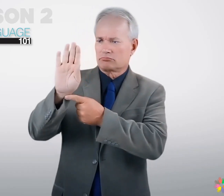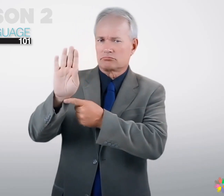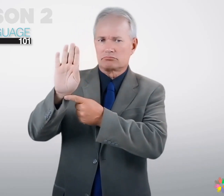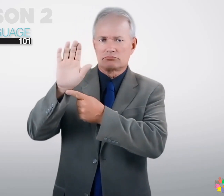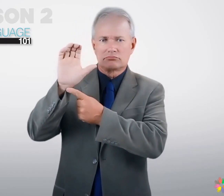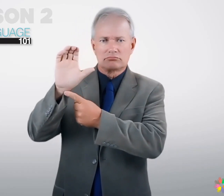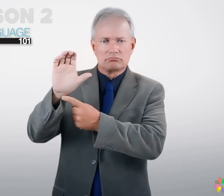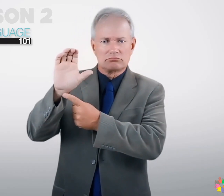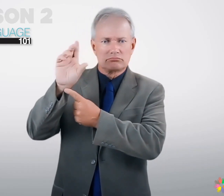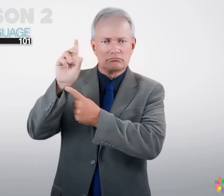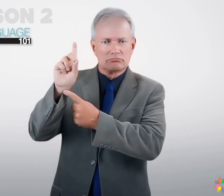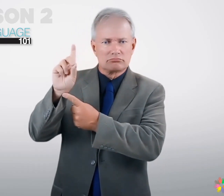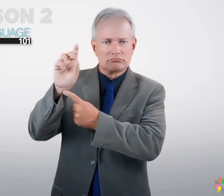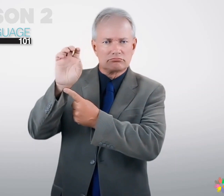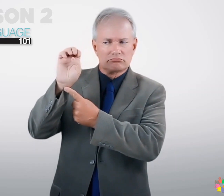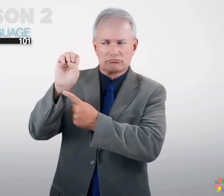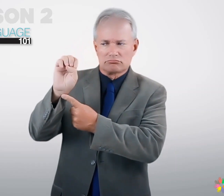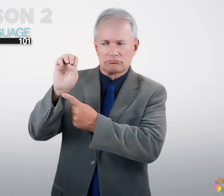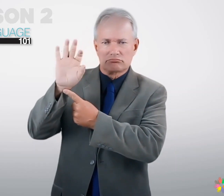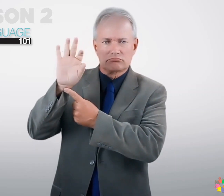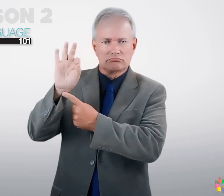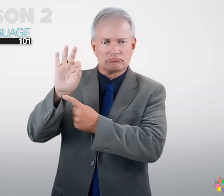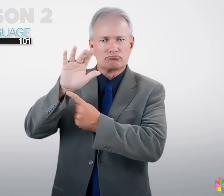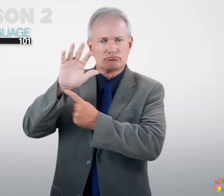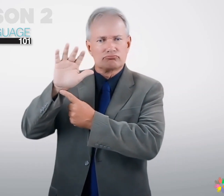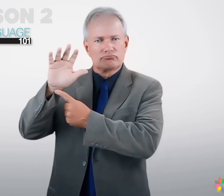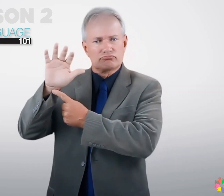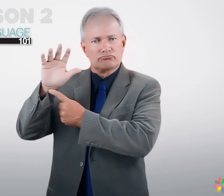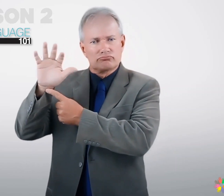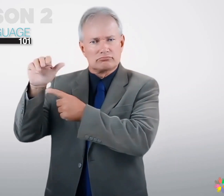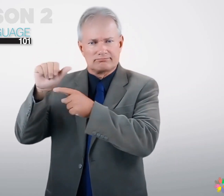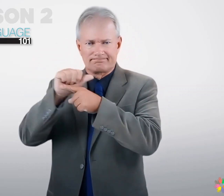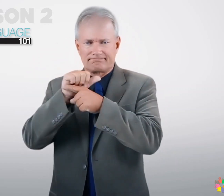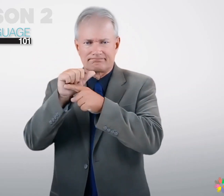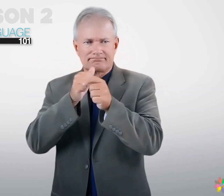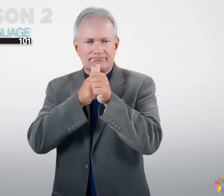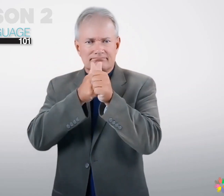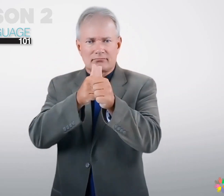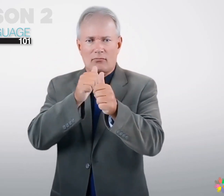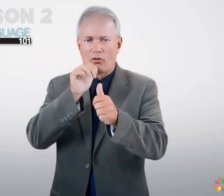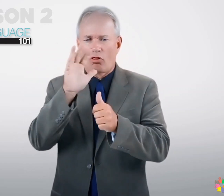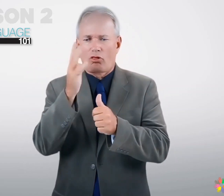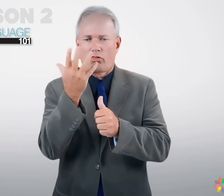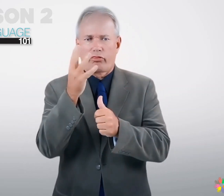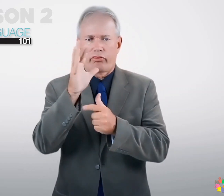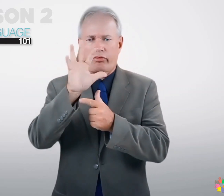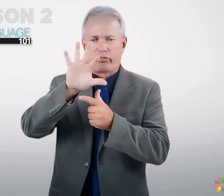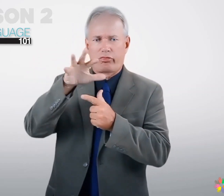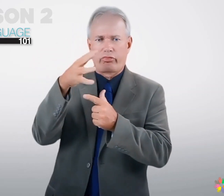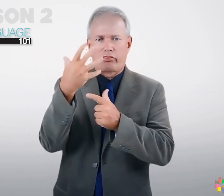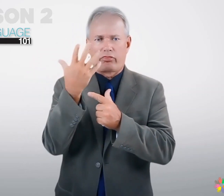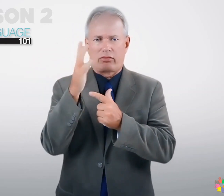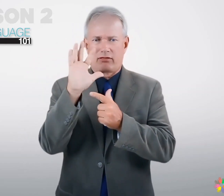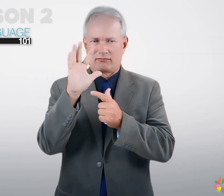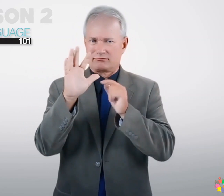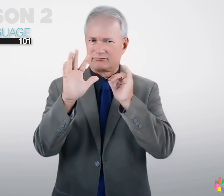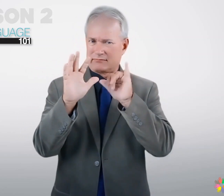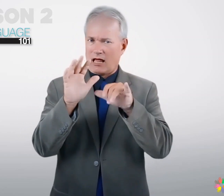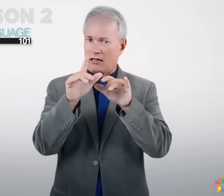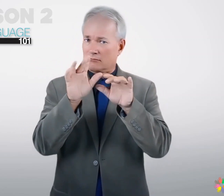position. A, B, C, D, E, F, and so on. Keep practicing holding your hand in that direction. Don't move them going back